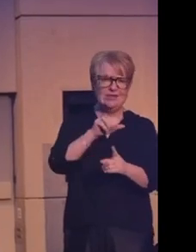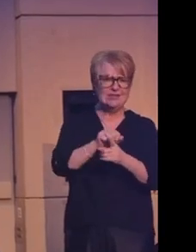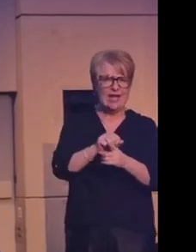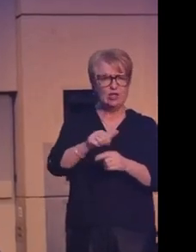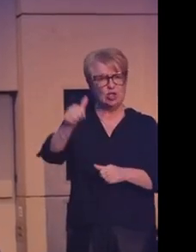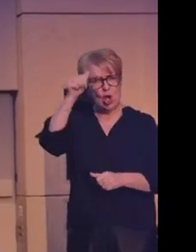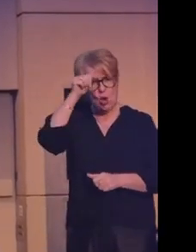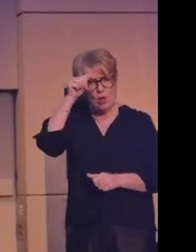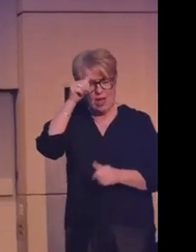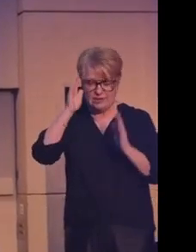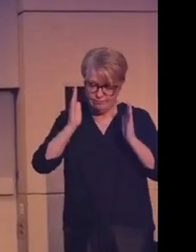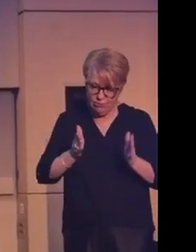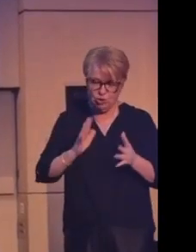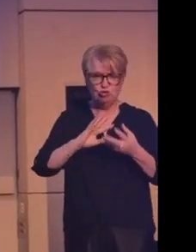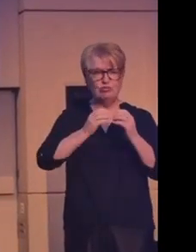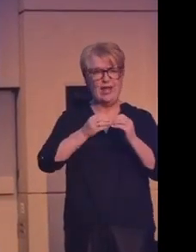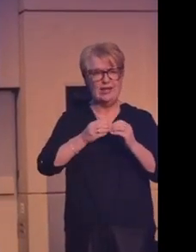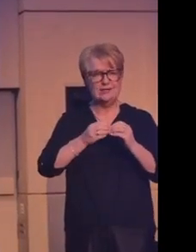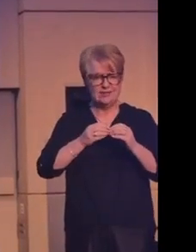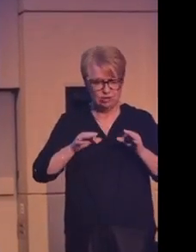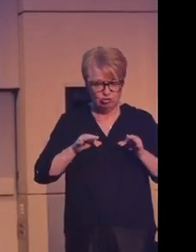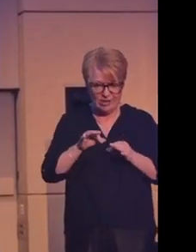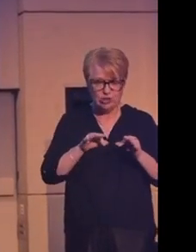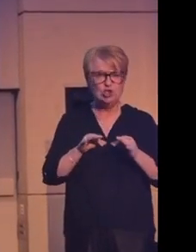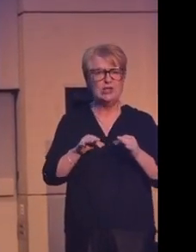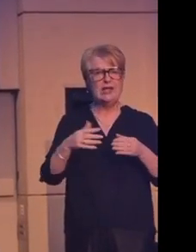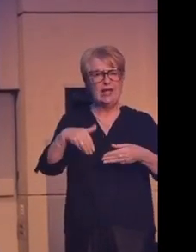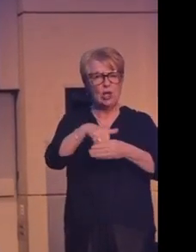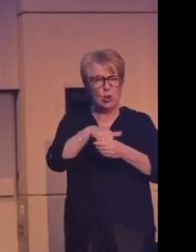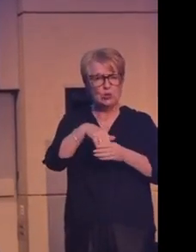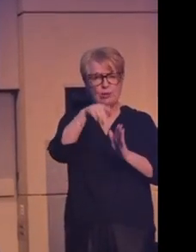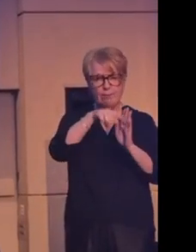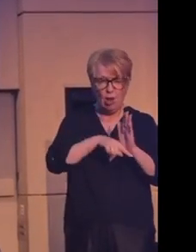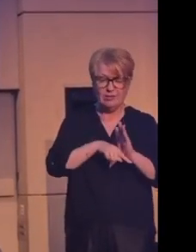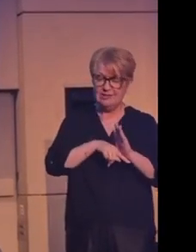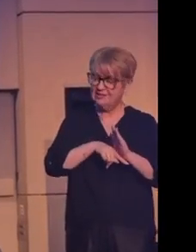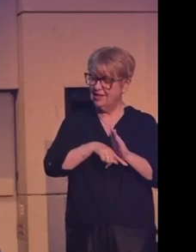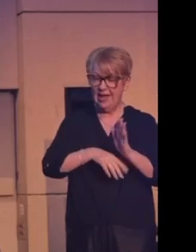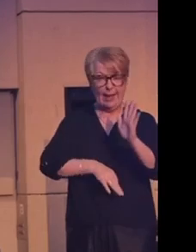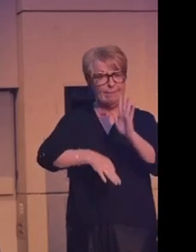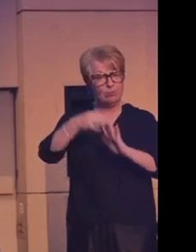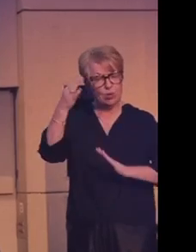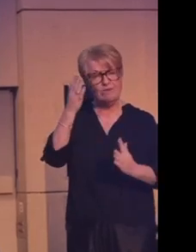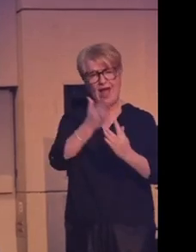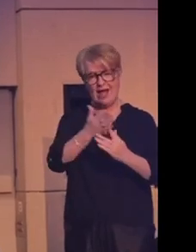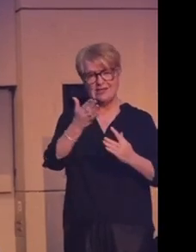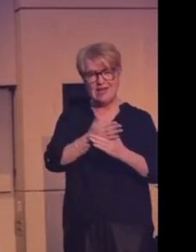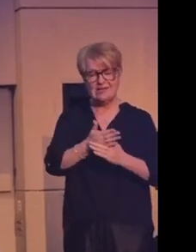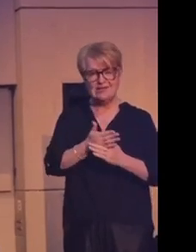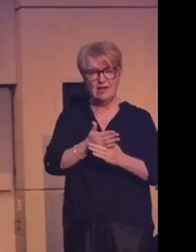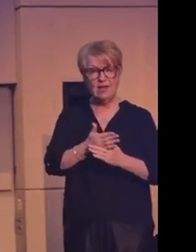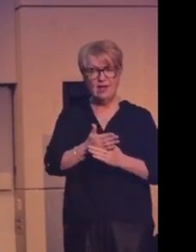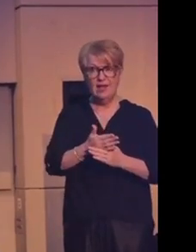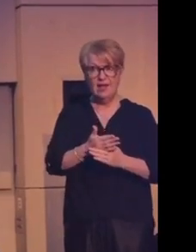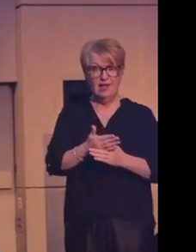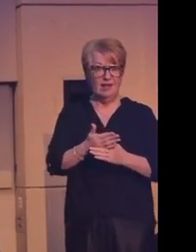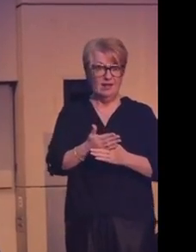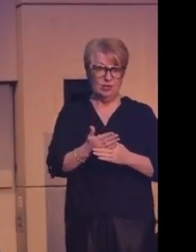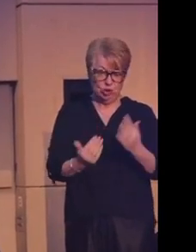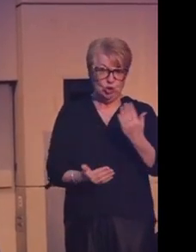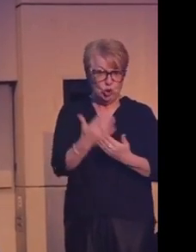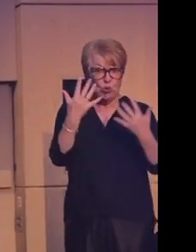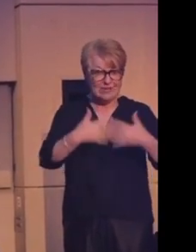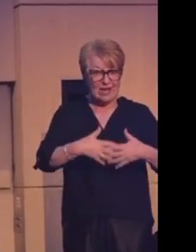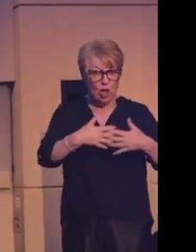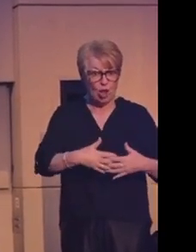awareness, inclusion policies and community support, and improvement access to technologies, and ideally